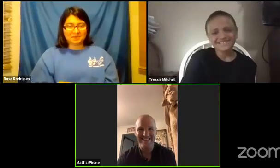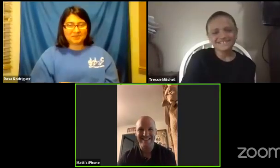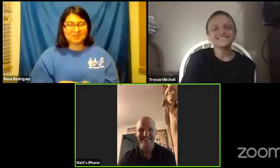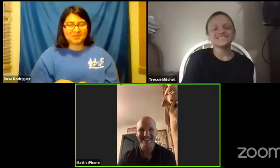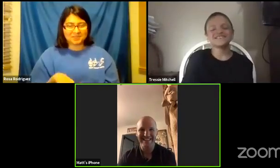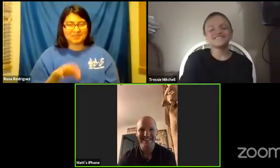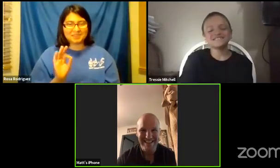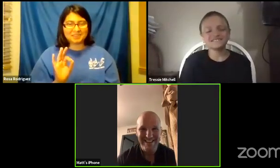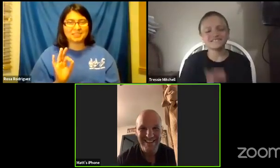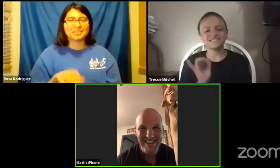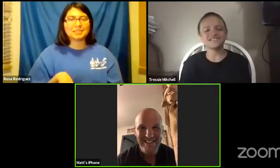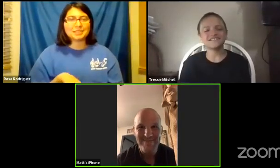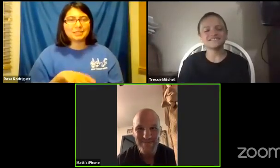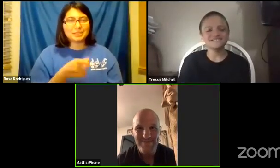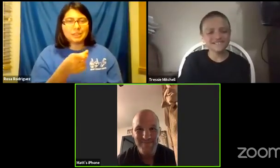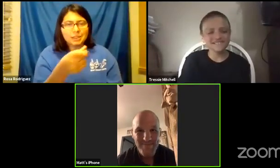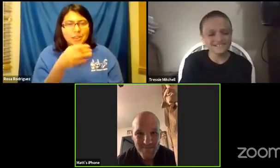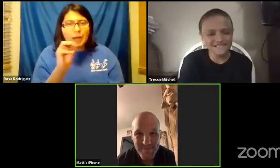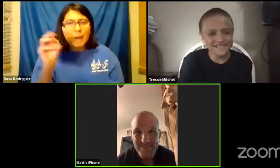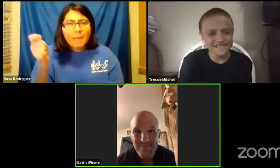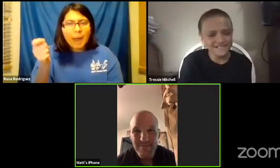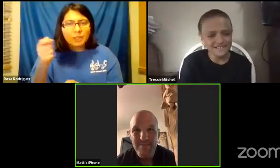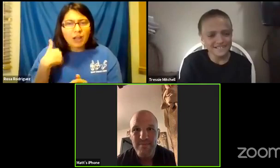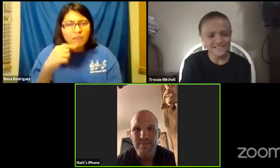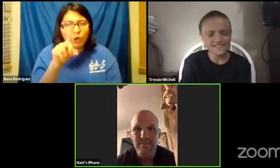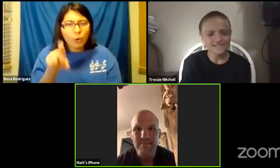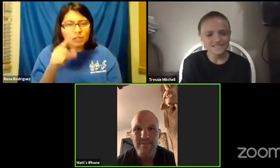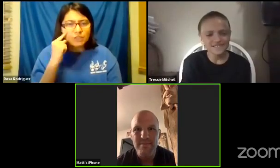ASL. Yeah.